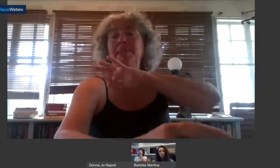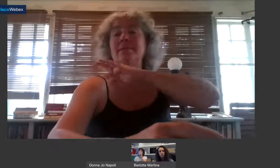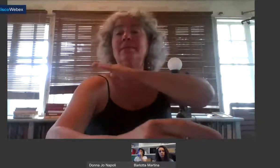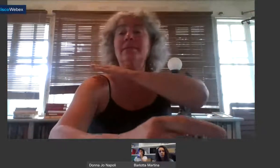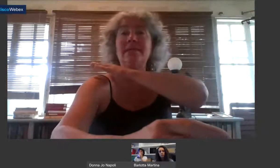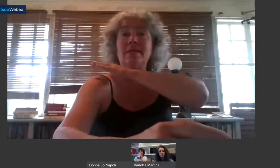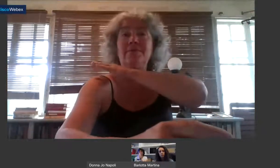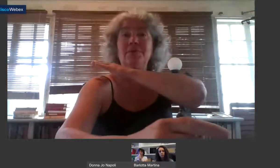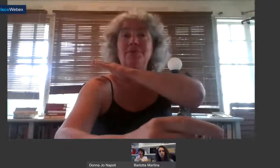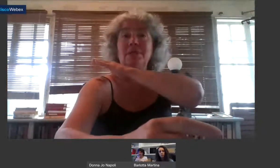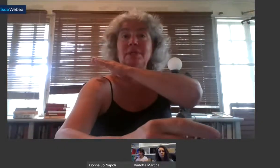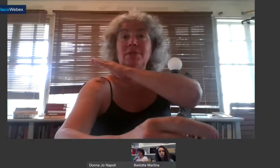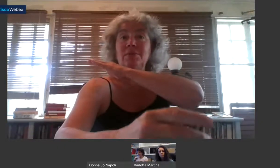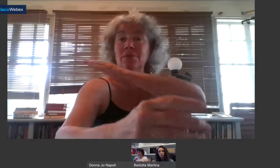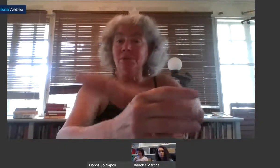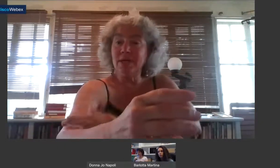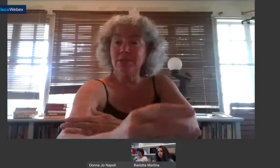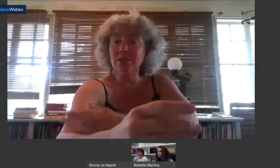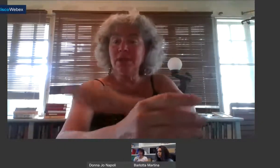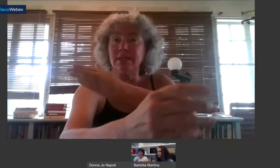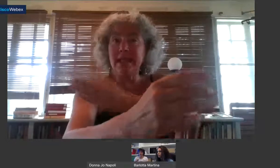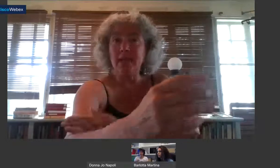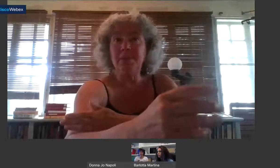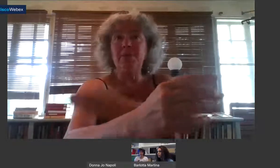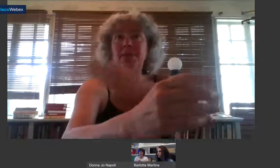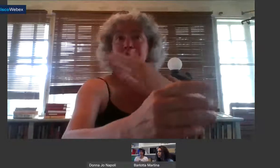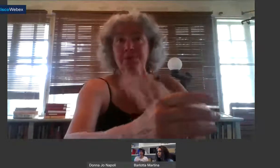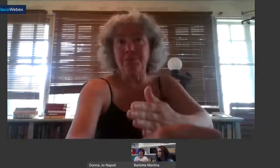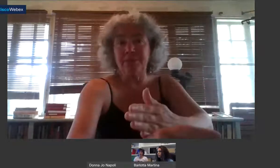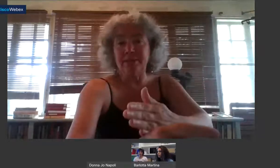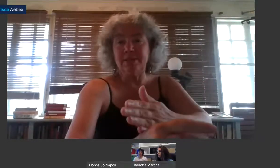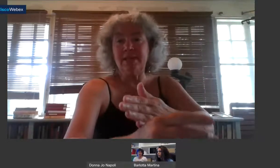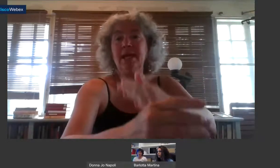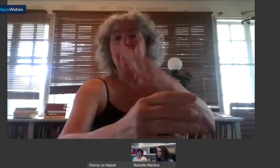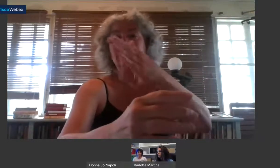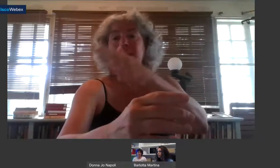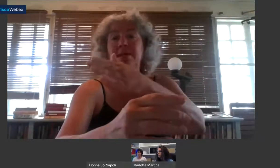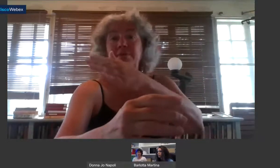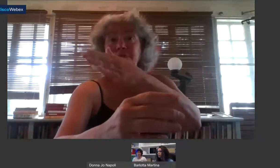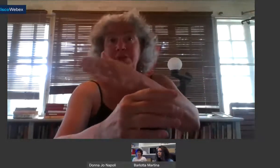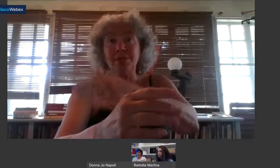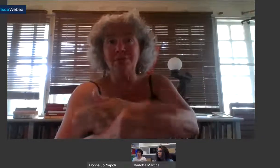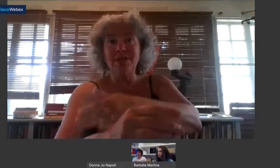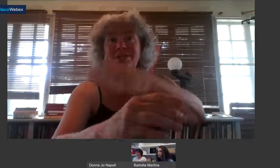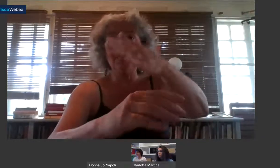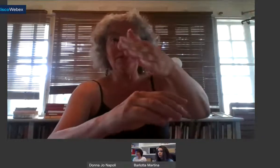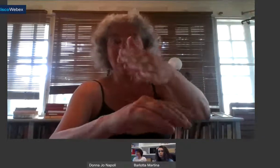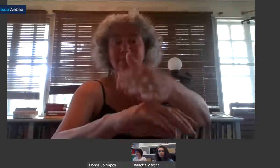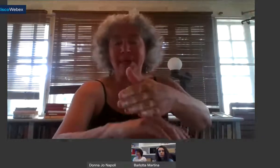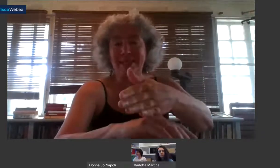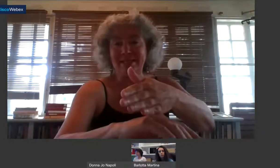because instead of using the wrist, the elbow, we used the wrist. Instead of using the wrist, we used the base